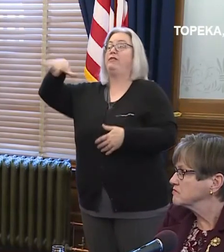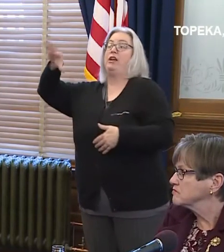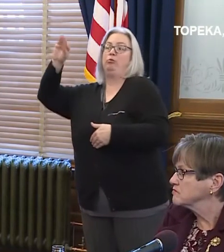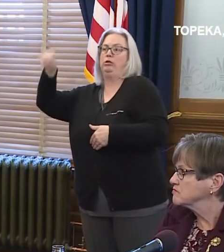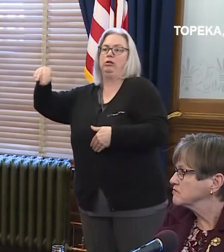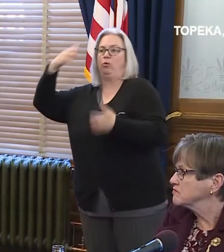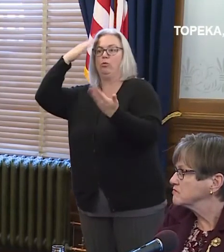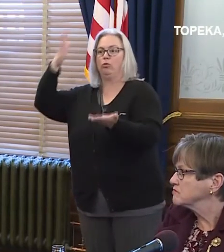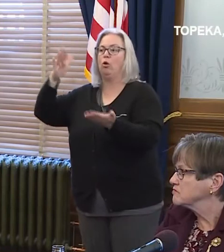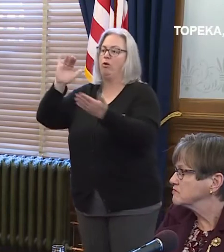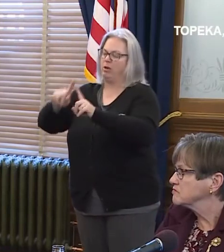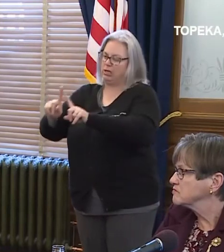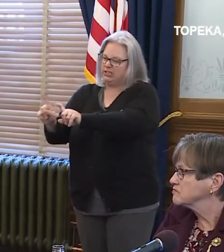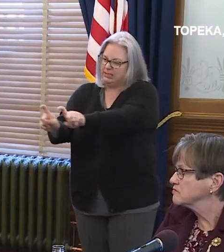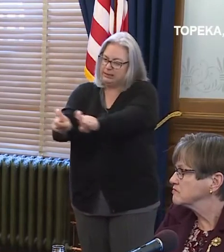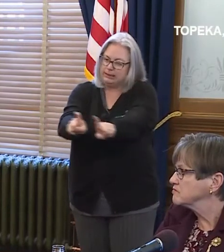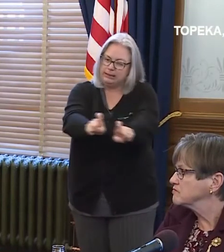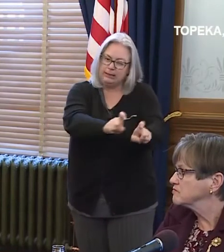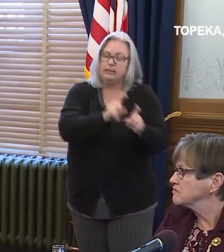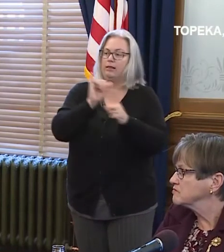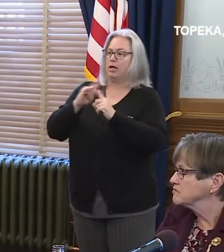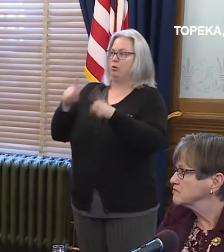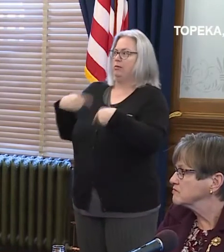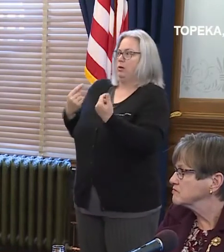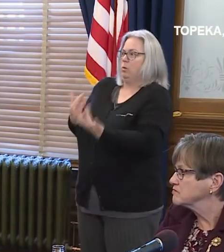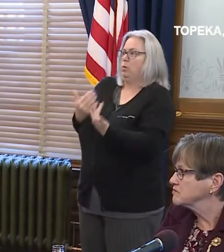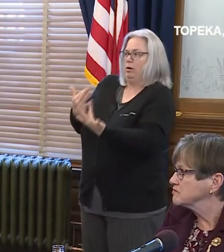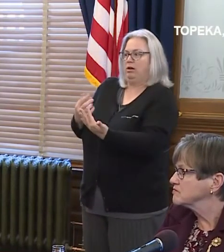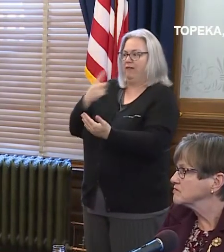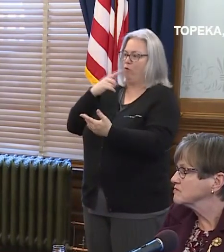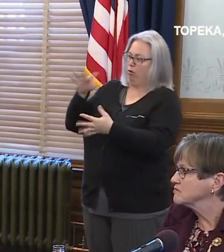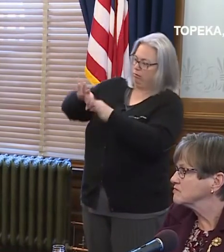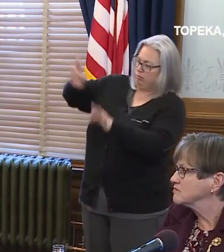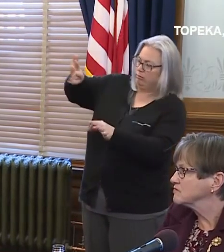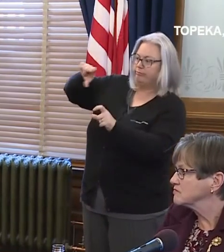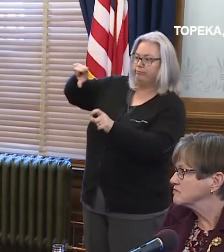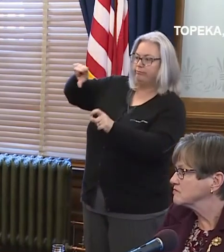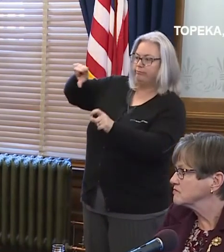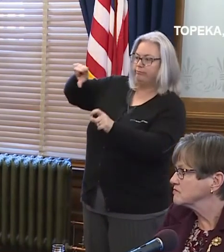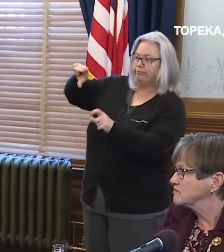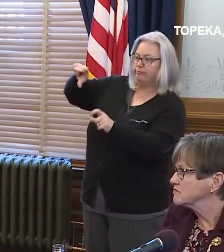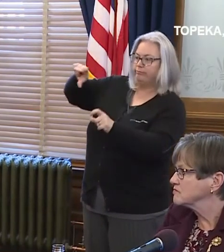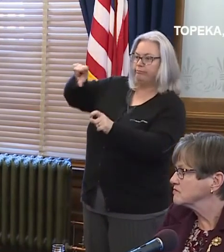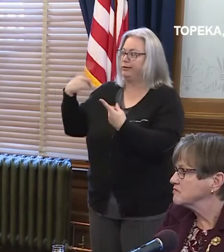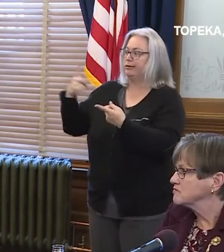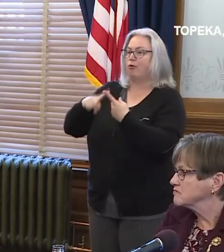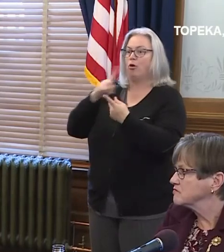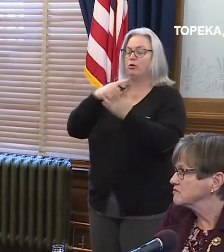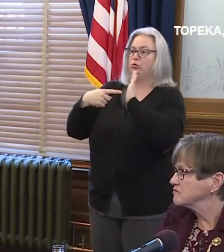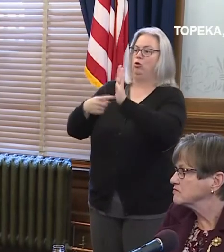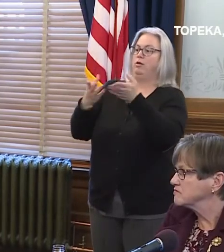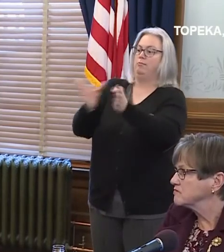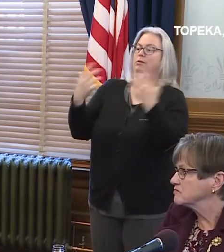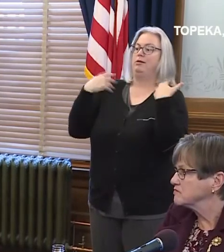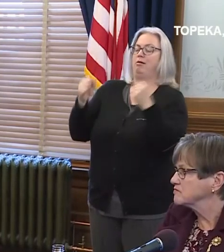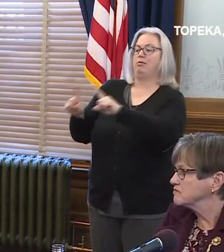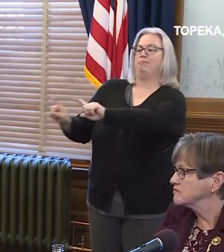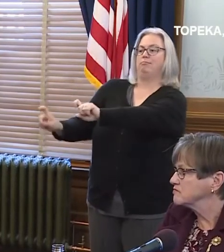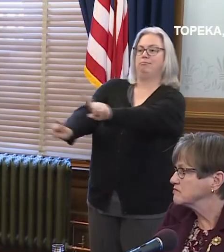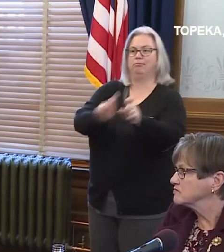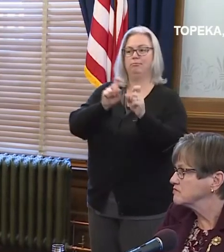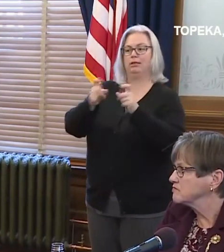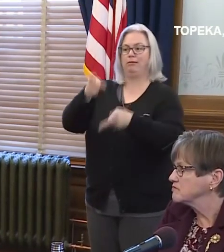55%? That's what we've been waiting for these things all along in order to do the public health population sampling.